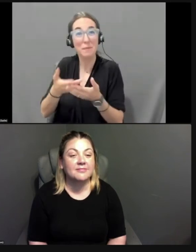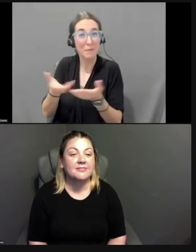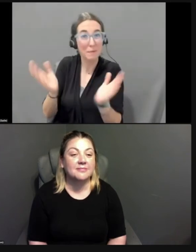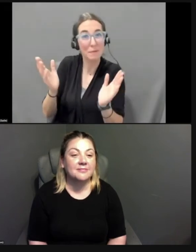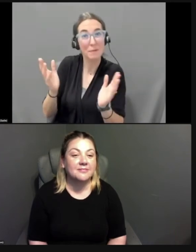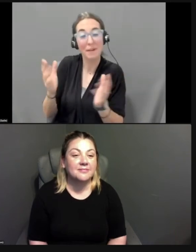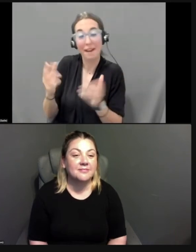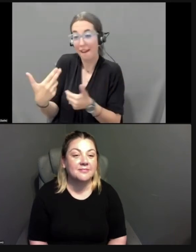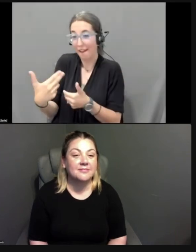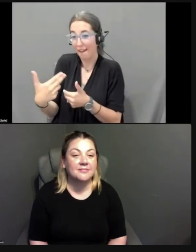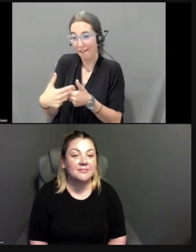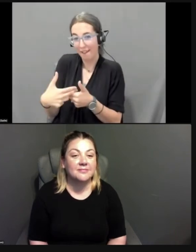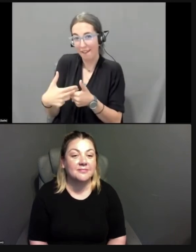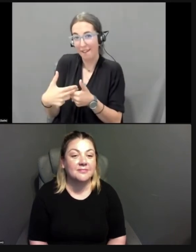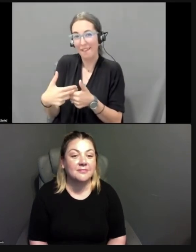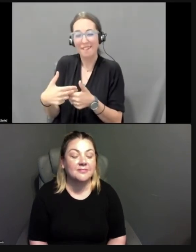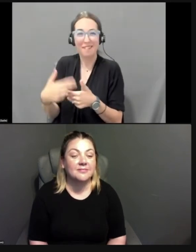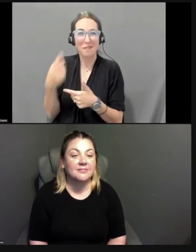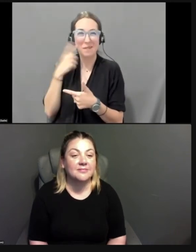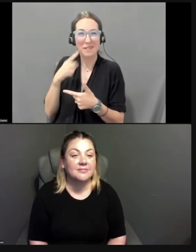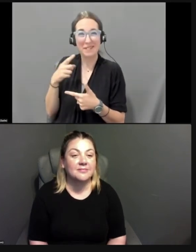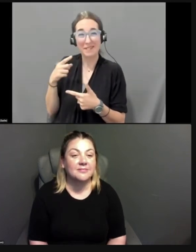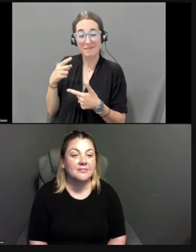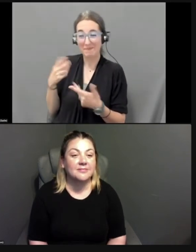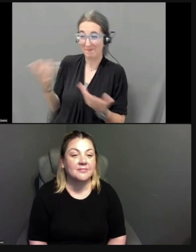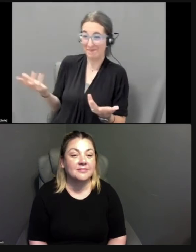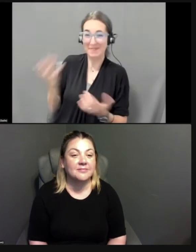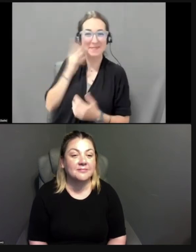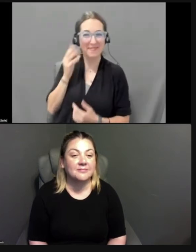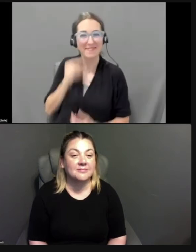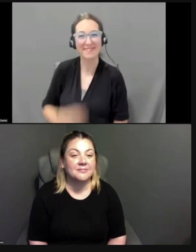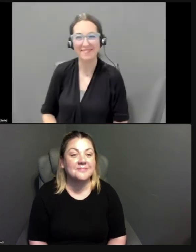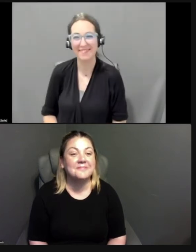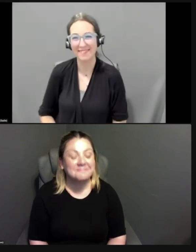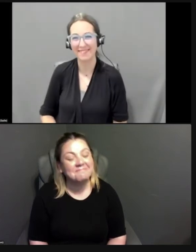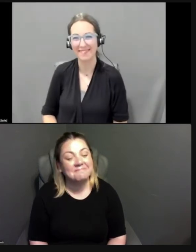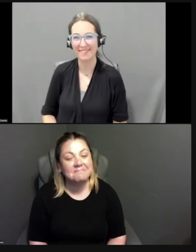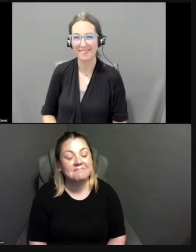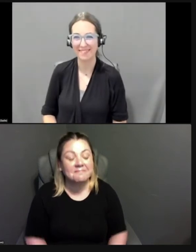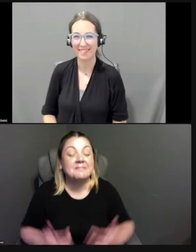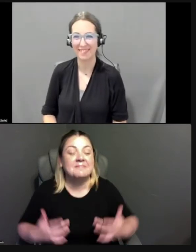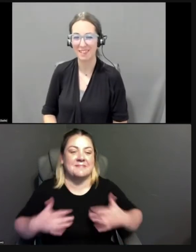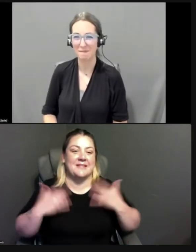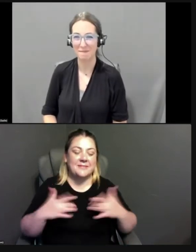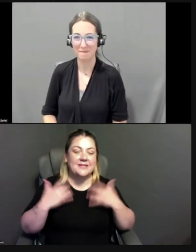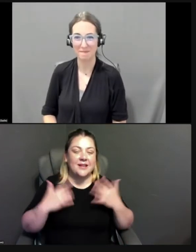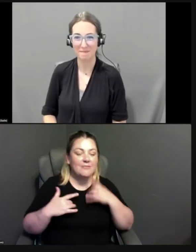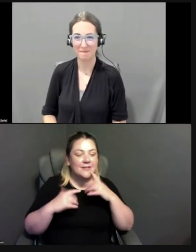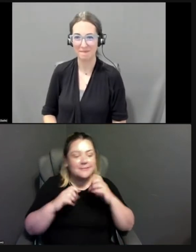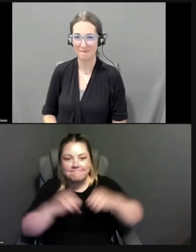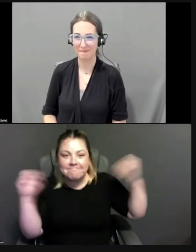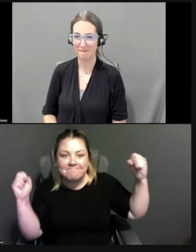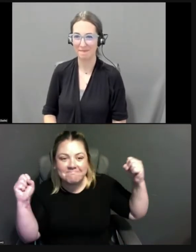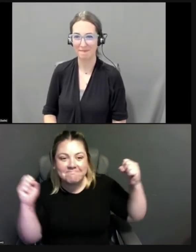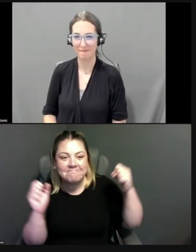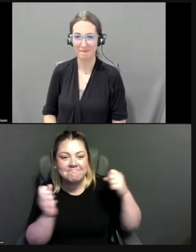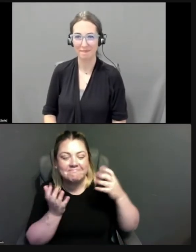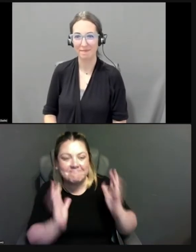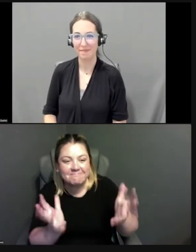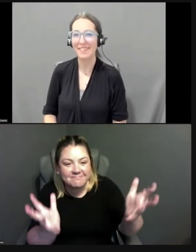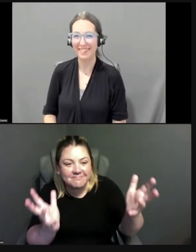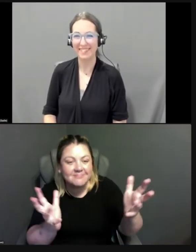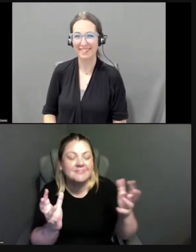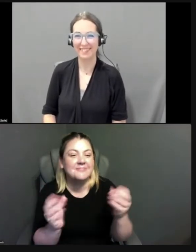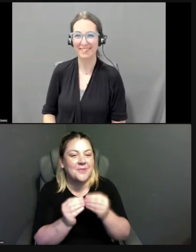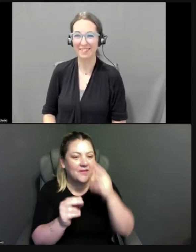join us for this experience. Yeah, I'm excited. I'm excited to dig in, and yeah, you're totally right. It'll be fun to